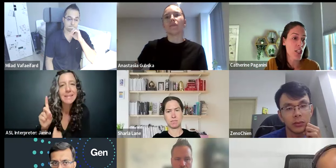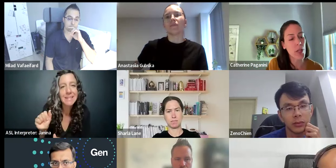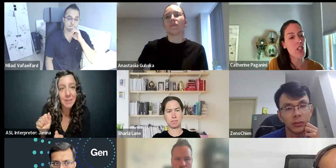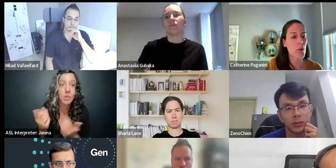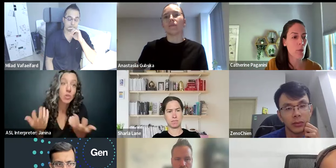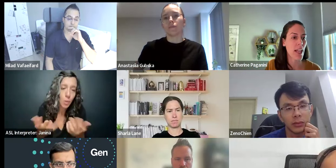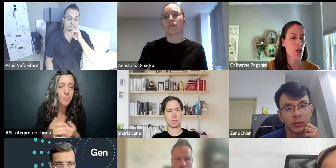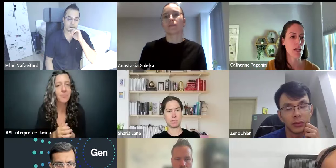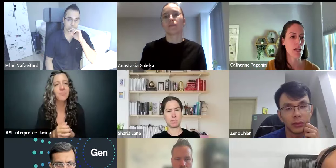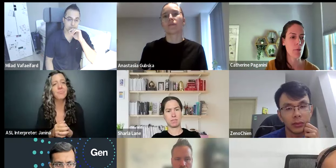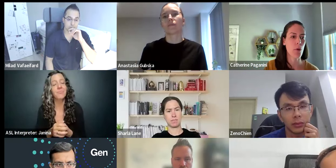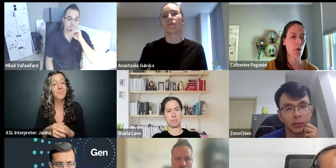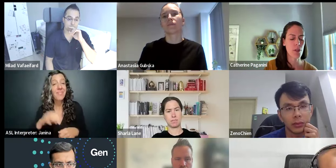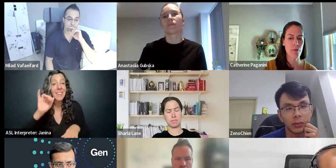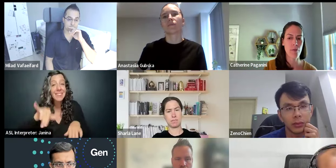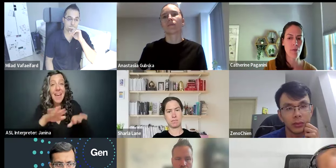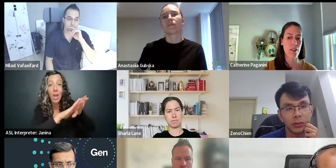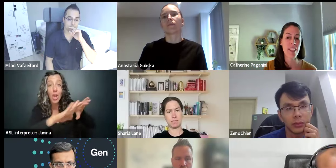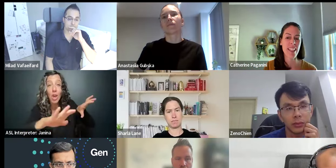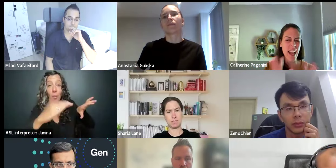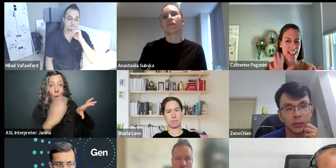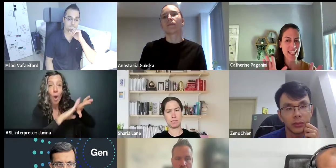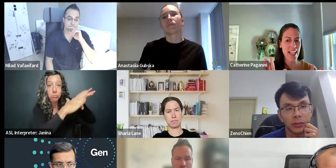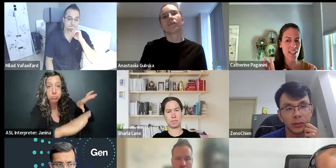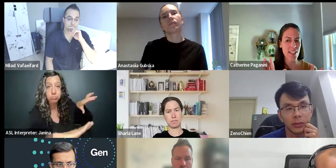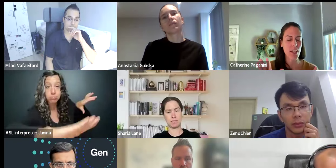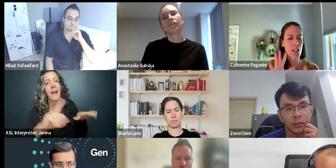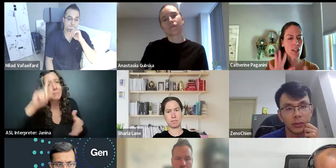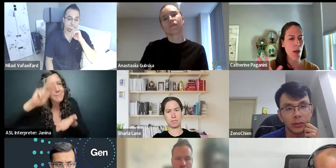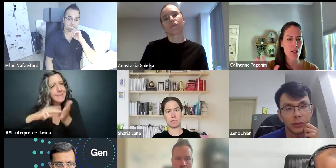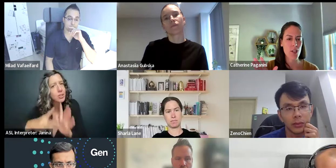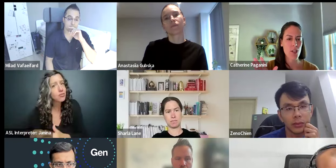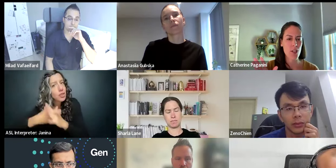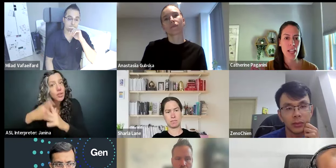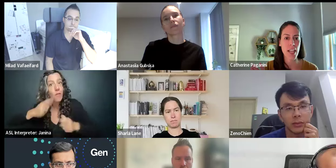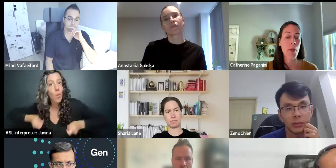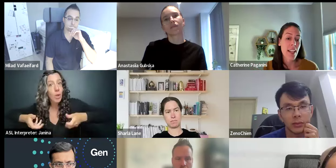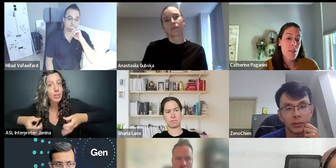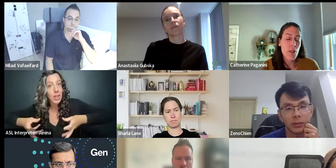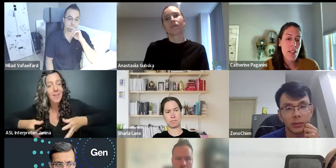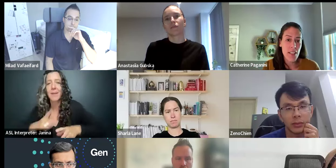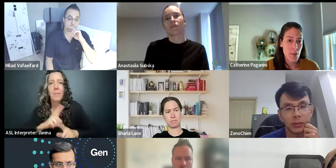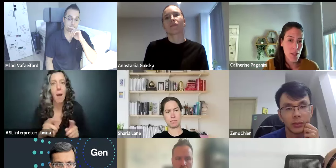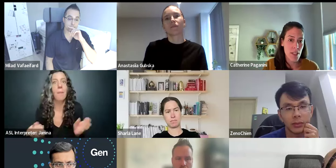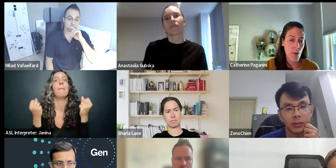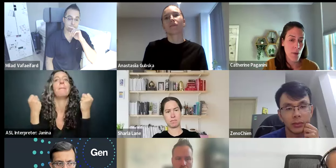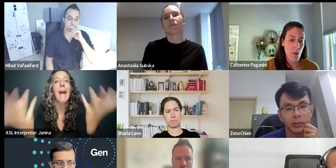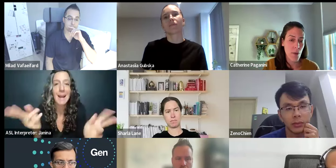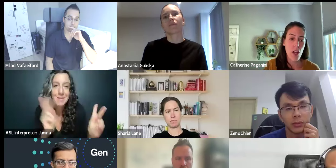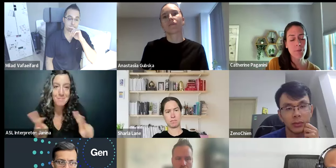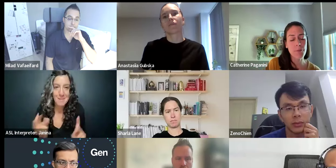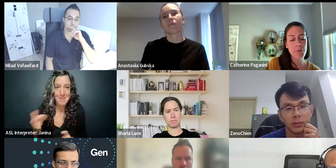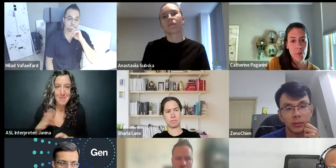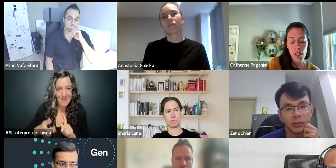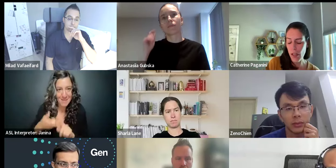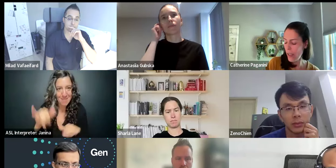intended just for people with wheelchair, but like so many more people benefit. If I think that's what, because Rob mentions all the time, and that's with accessibility,